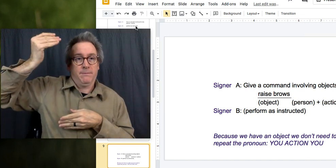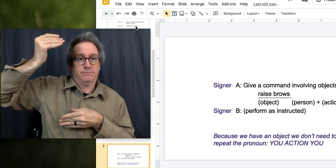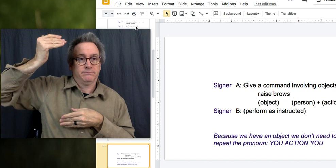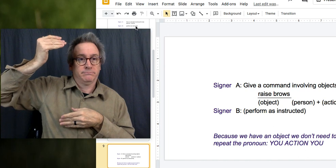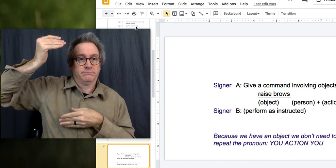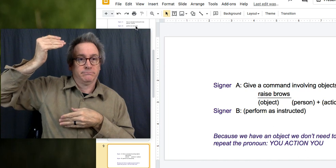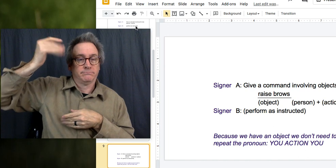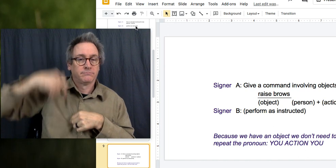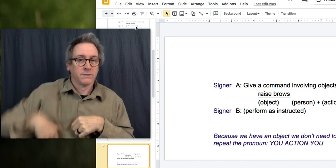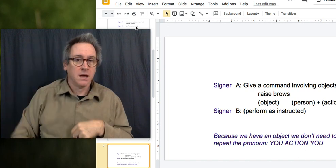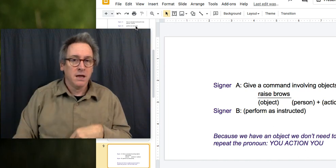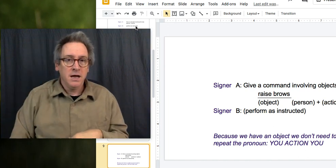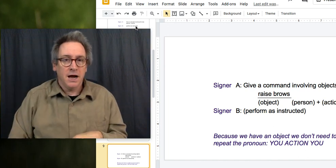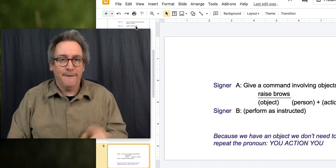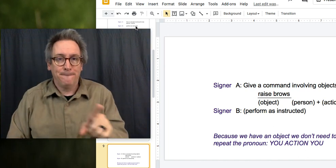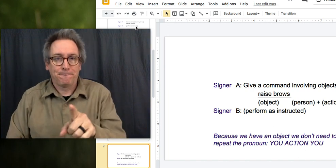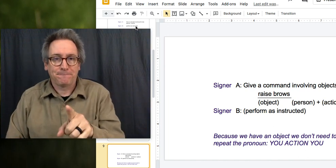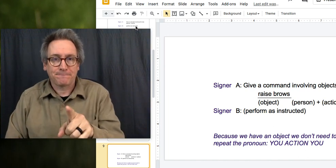it up.